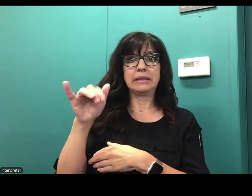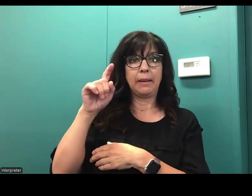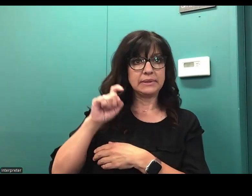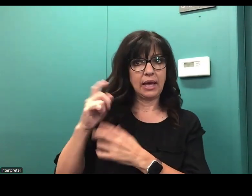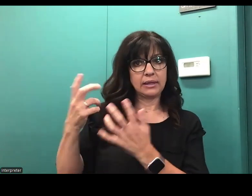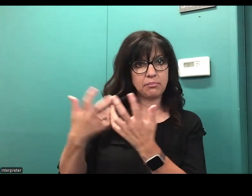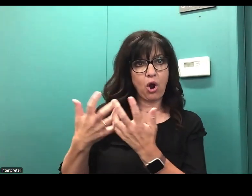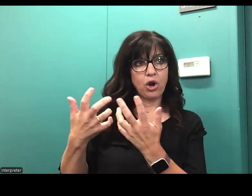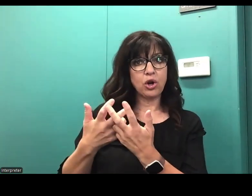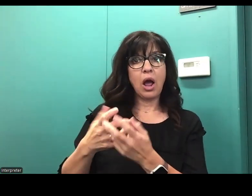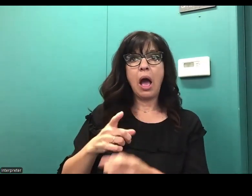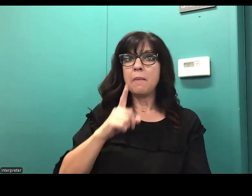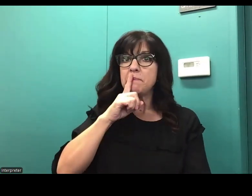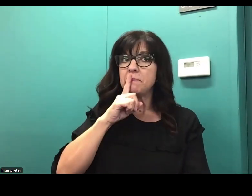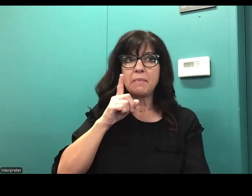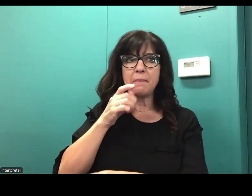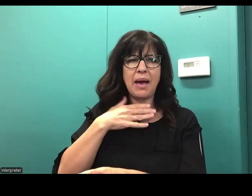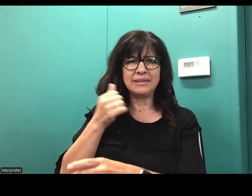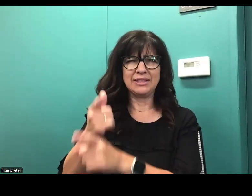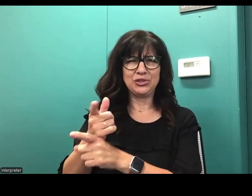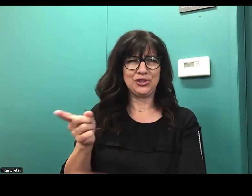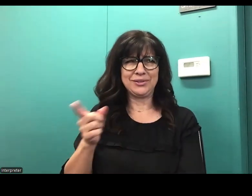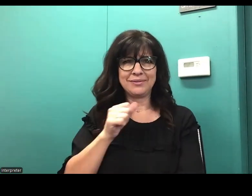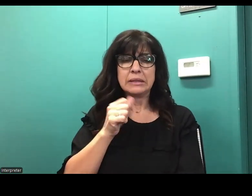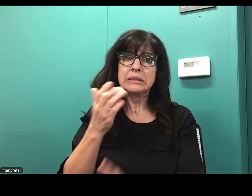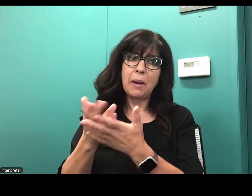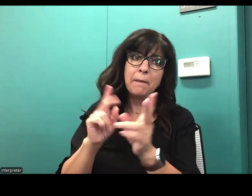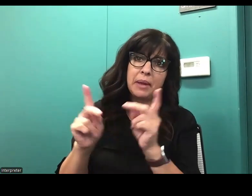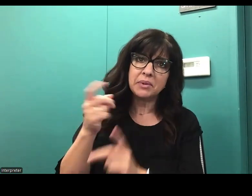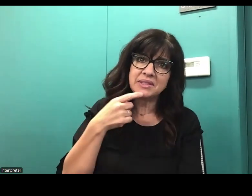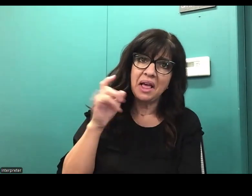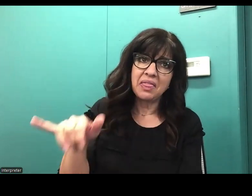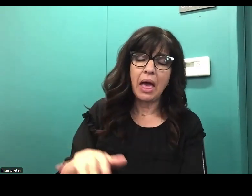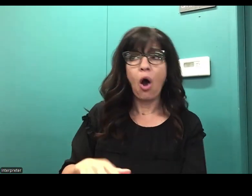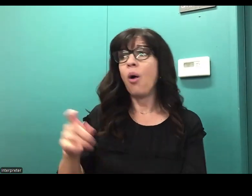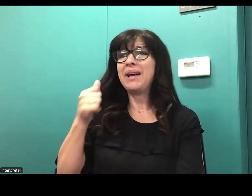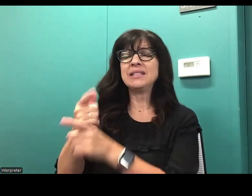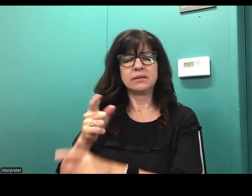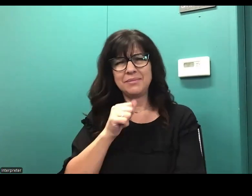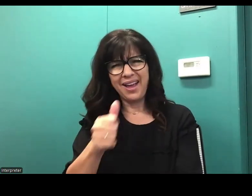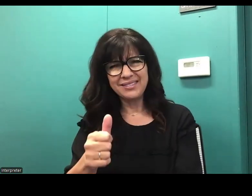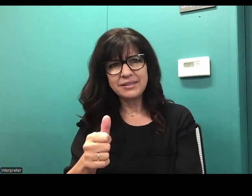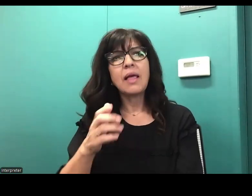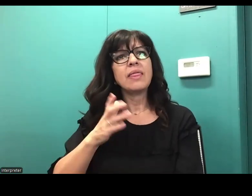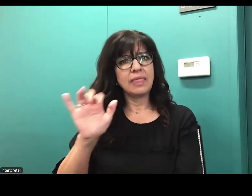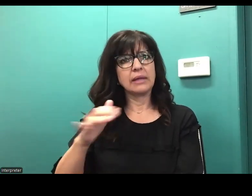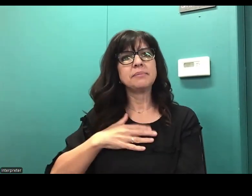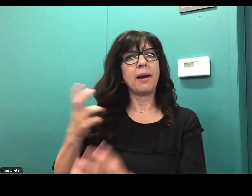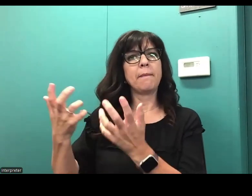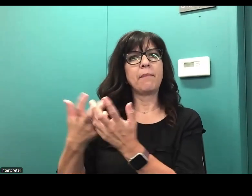and I'm not going to say that's my sister. Like some people do that. I'm not going to say that's my sister. I'm going to say that's my